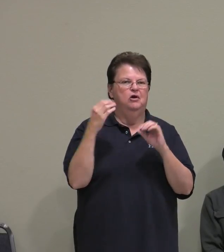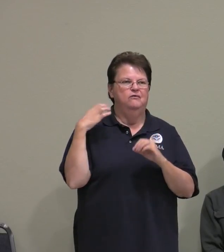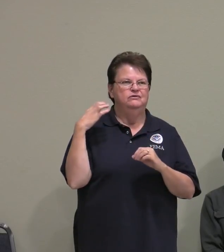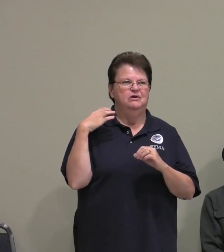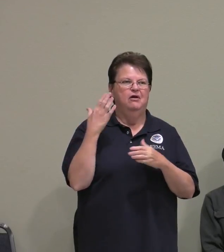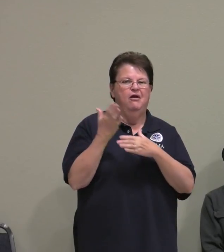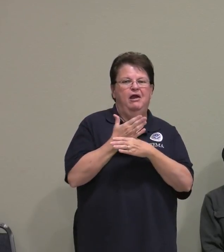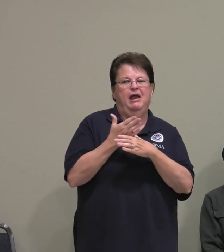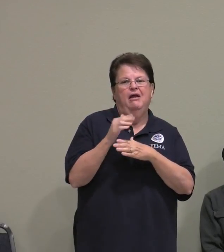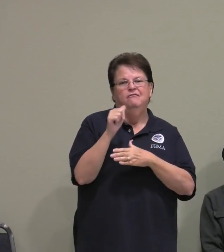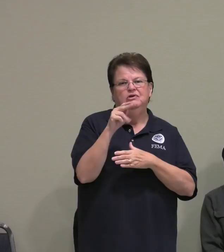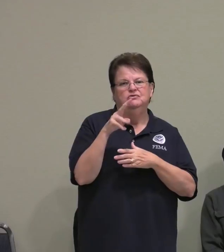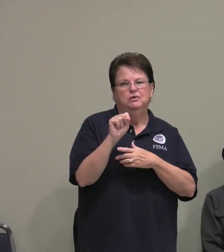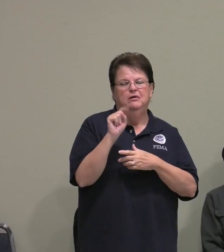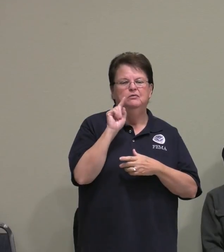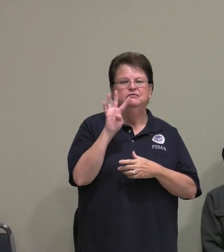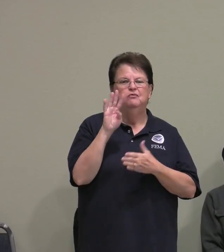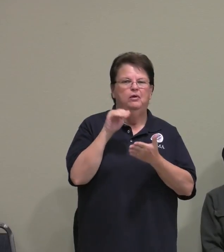,500.